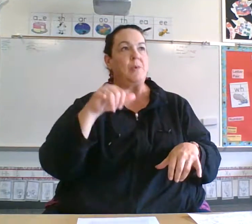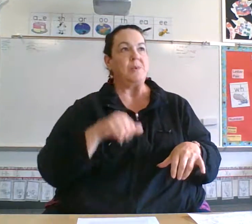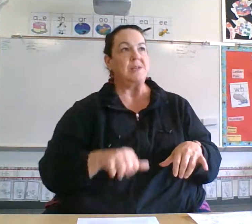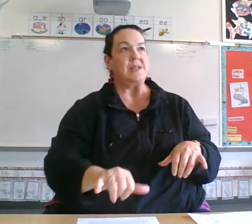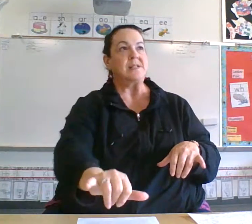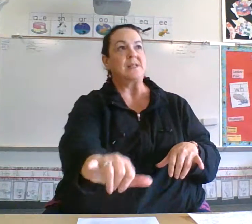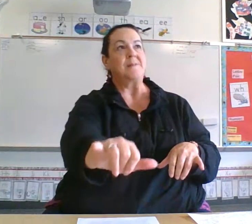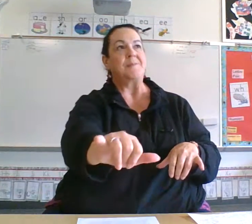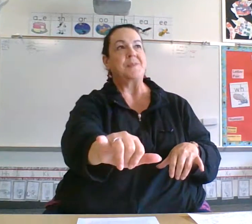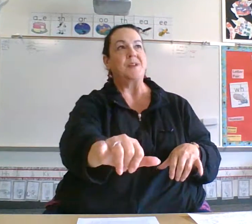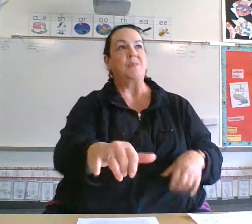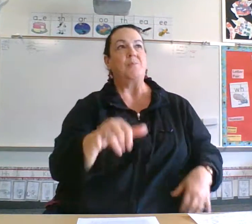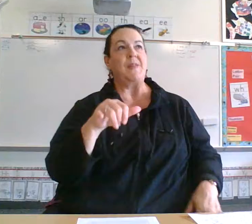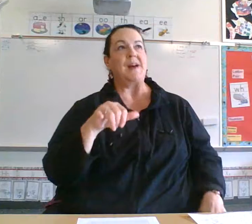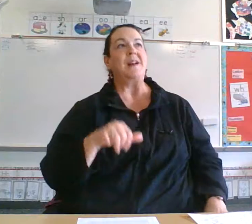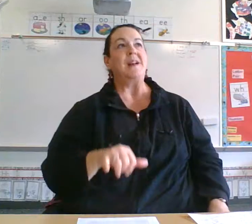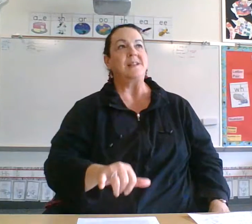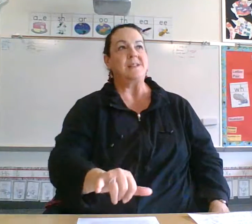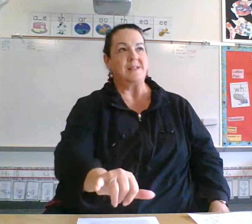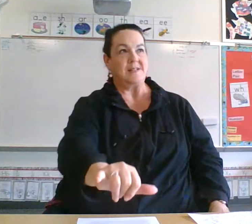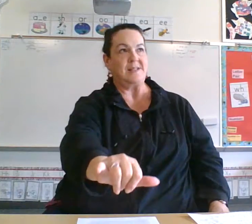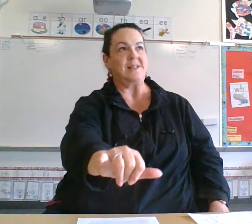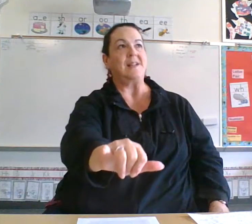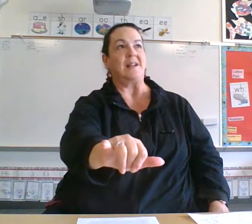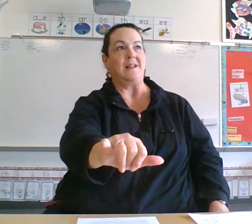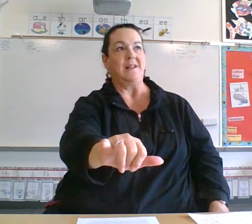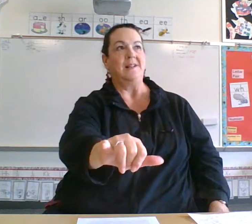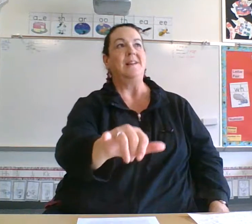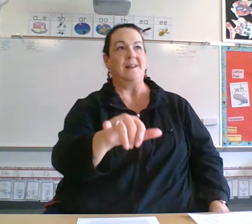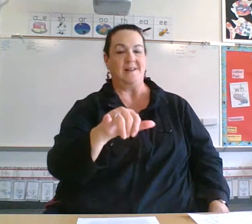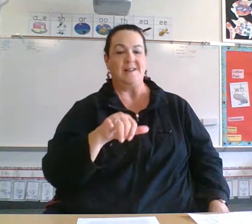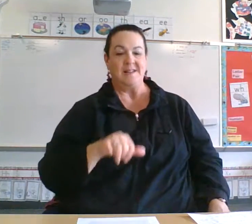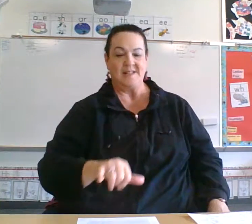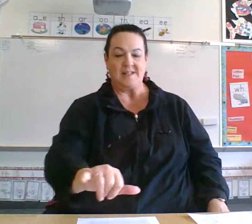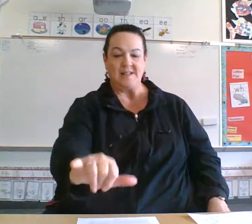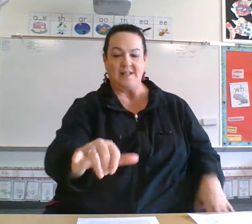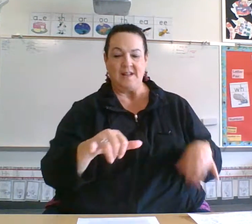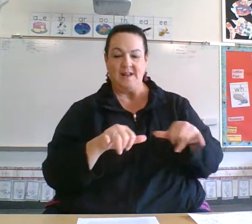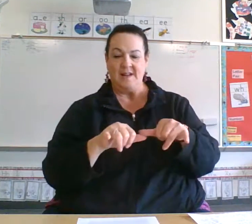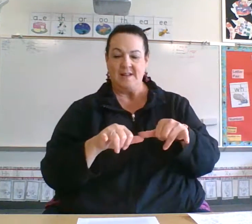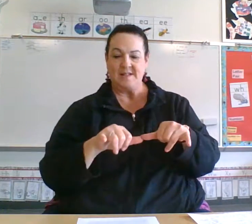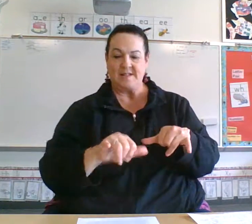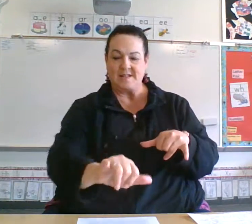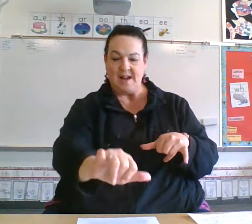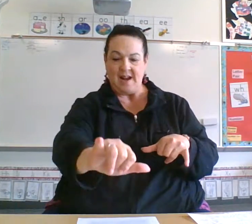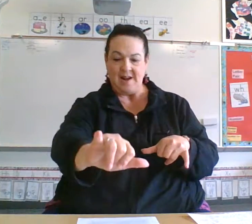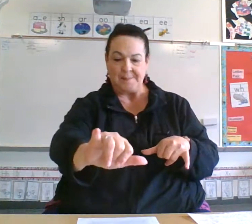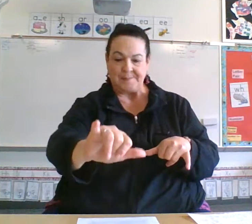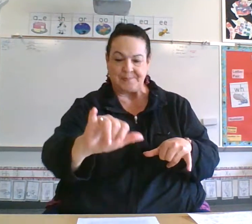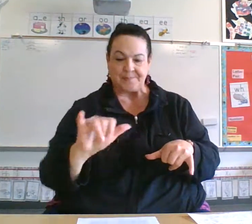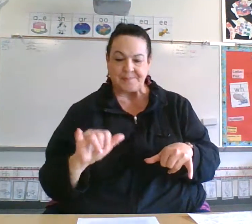was this? Without it is still. Still, stay.